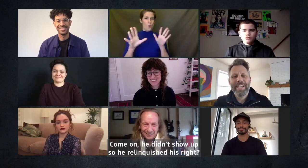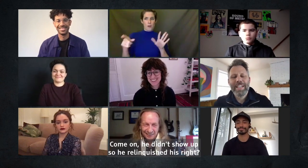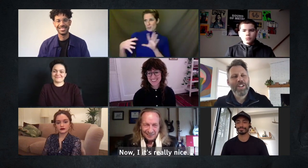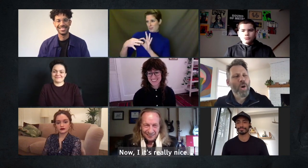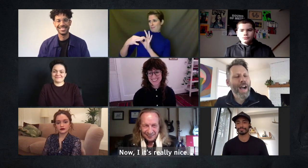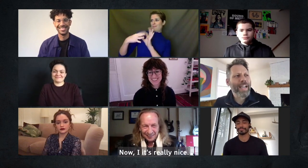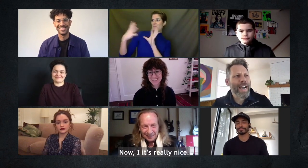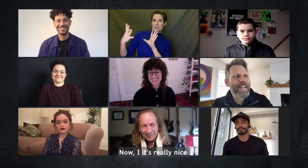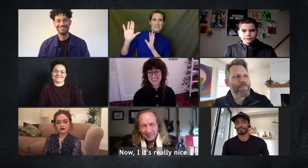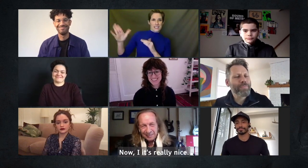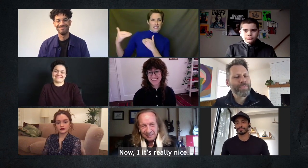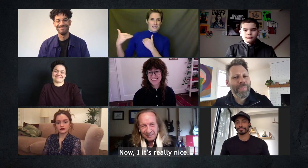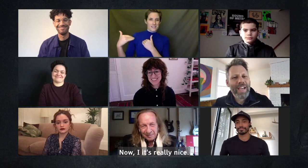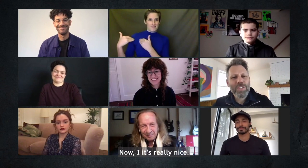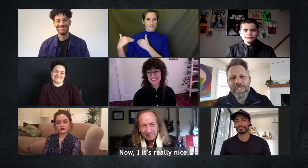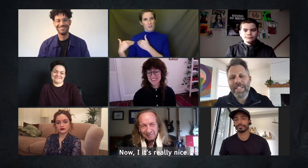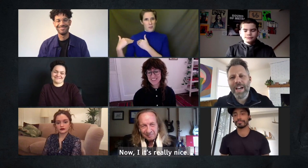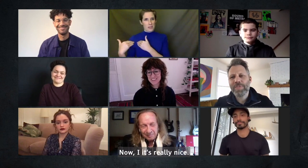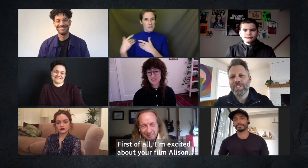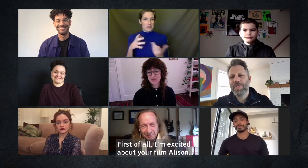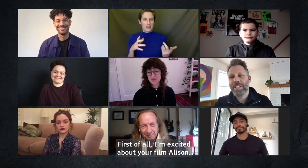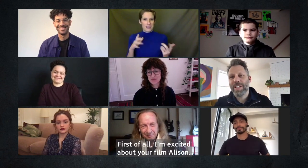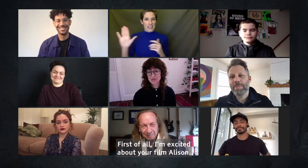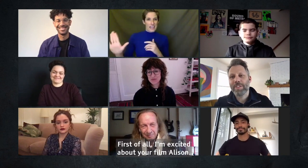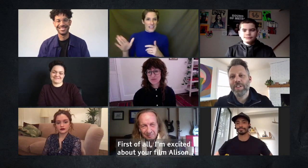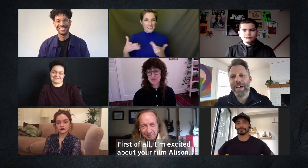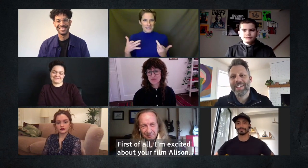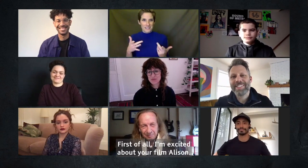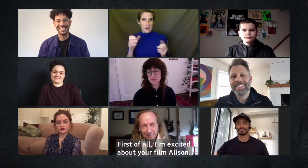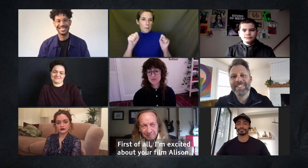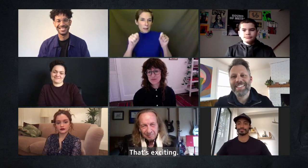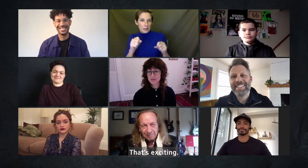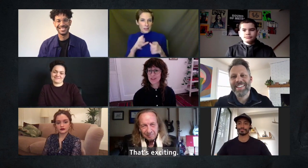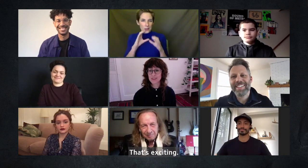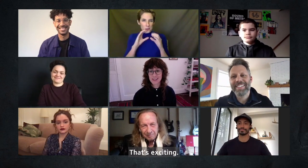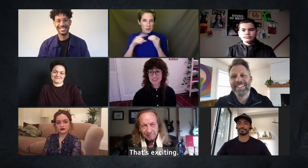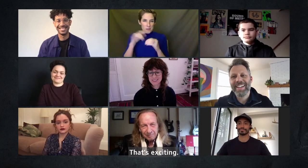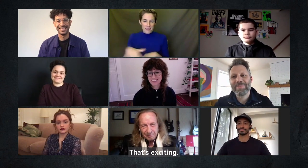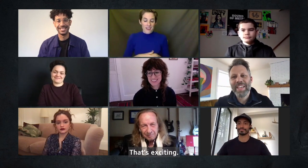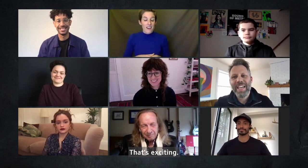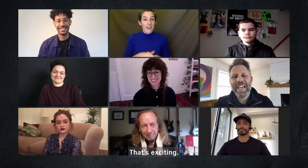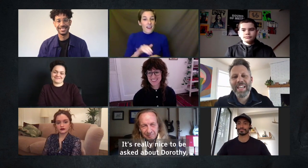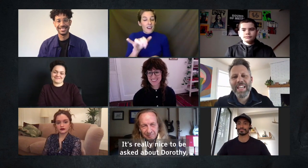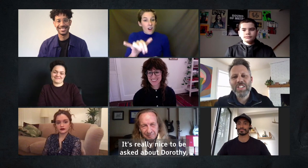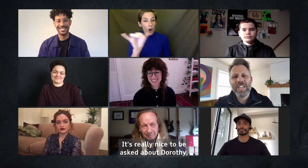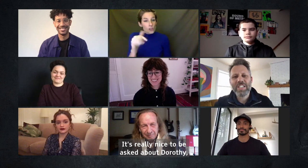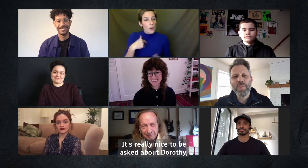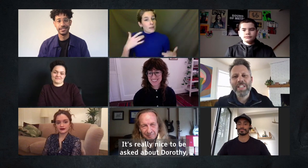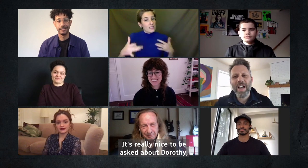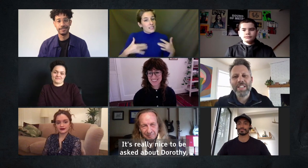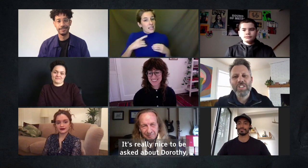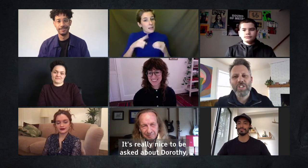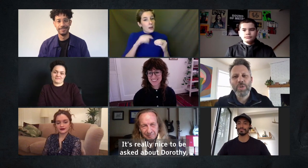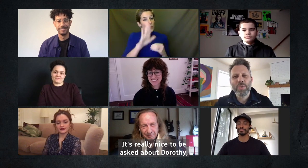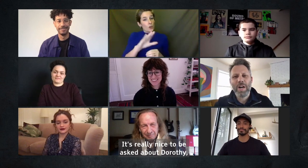right. No, I it's really nice. First of all, I'm excited about your film, Alison. That's exciting. It's